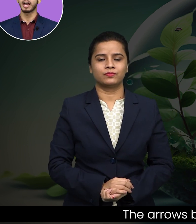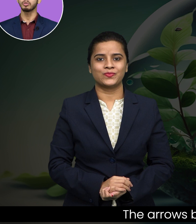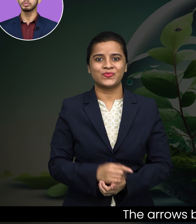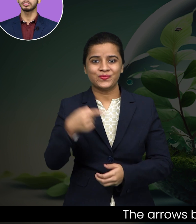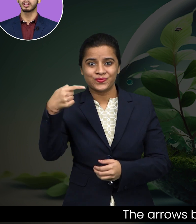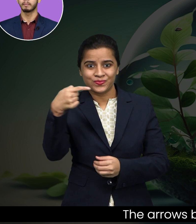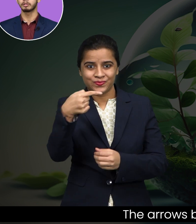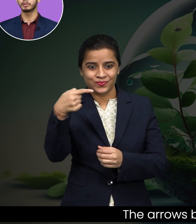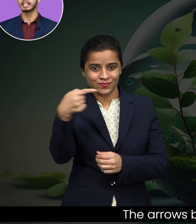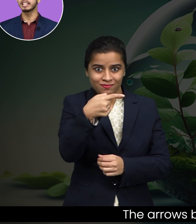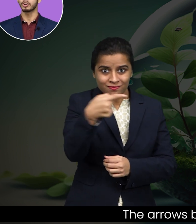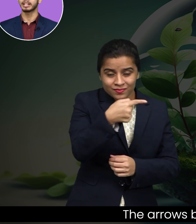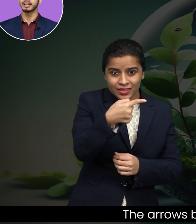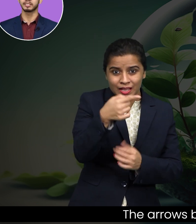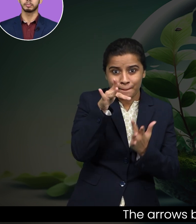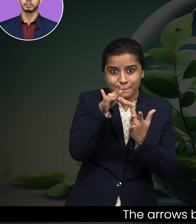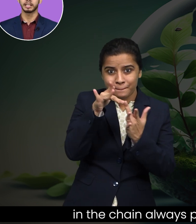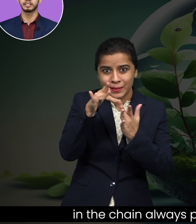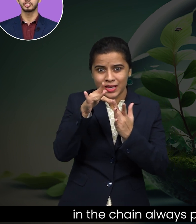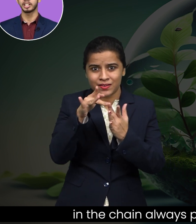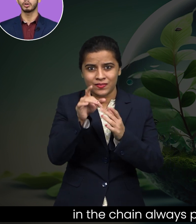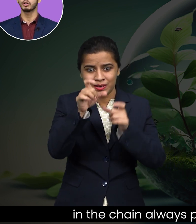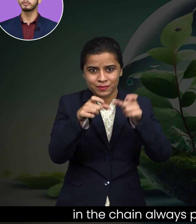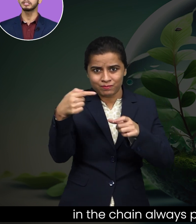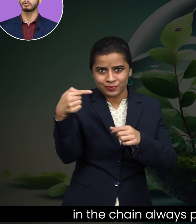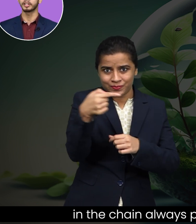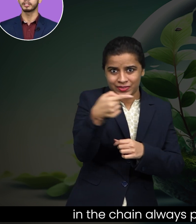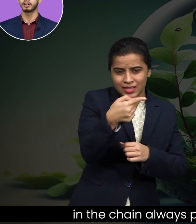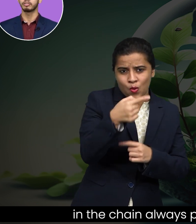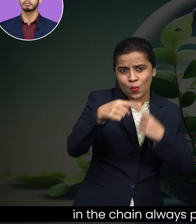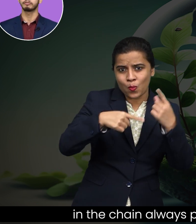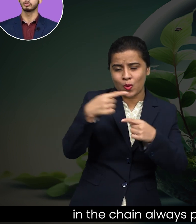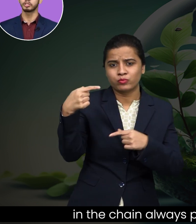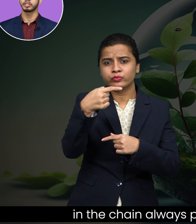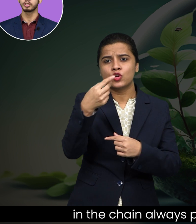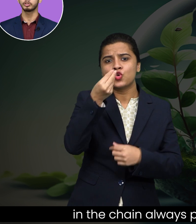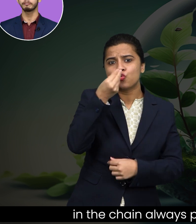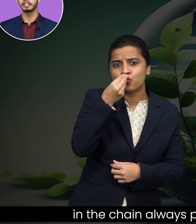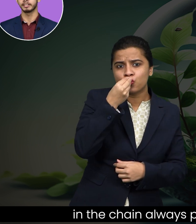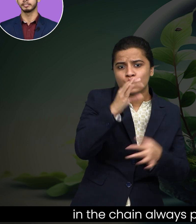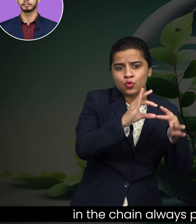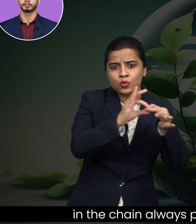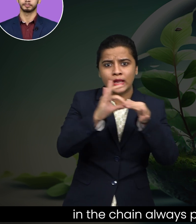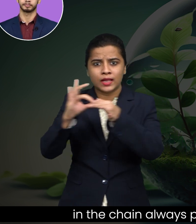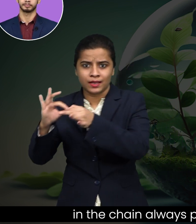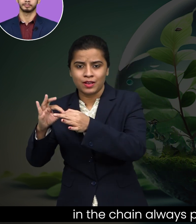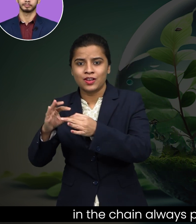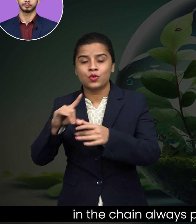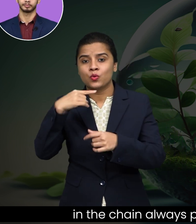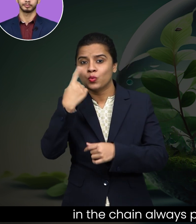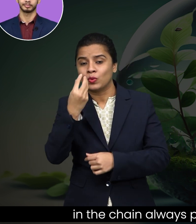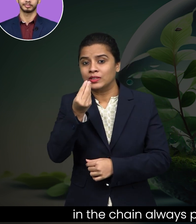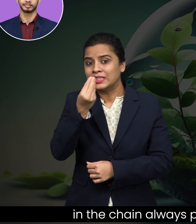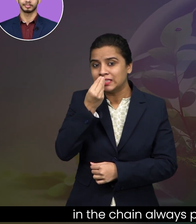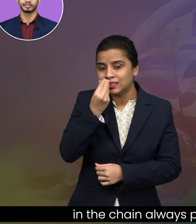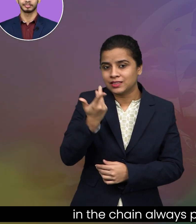The arrows between each organism in the chain always point from the food to the feeder.